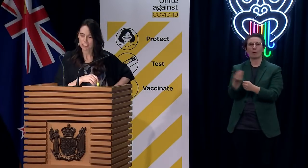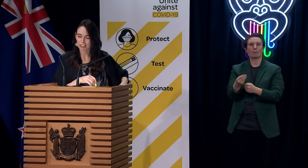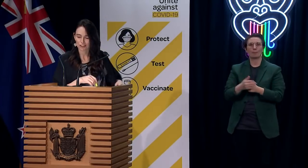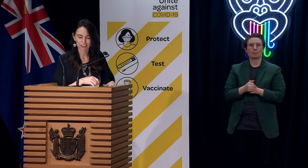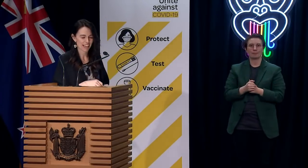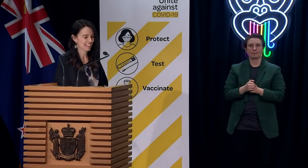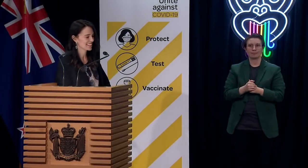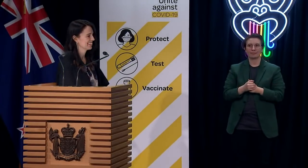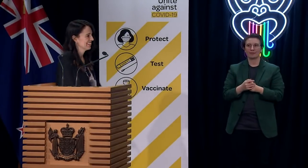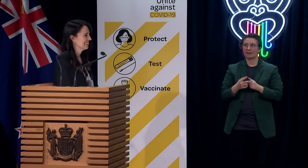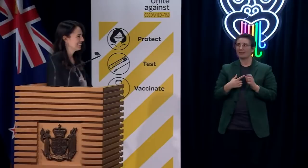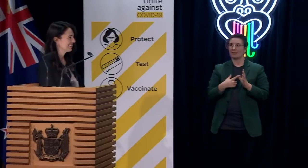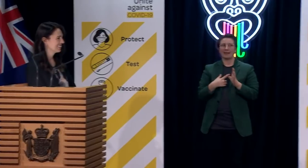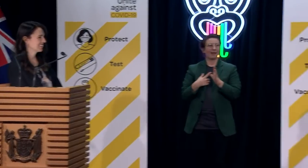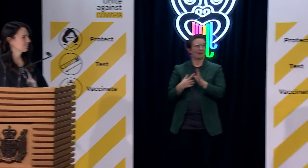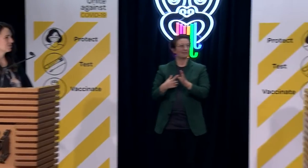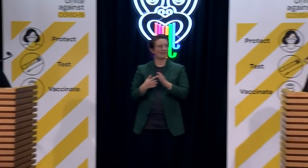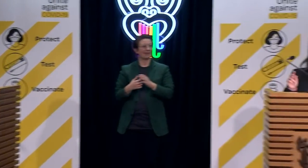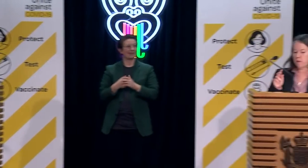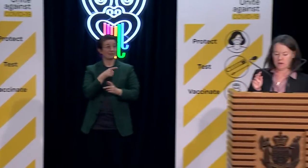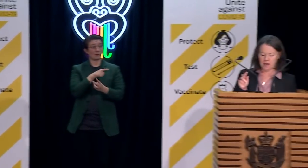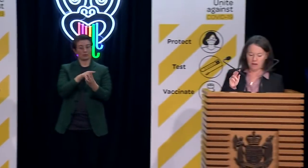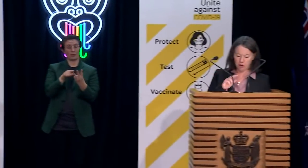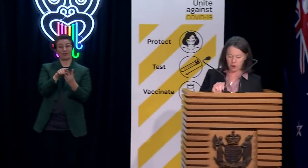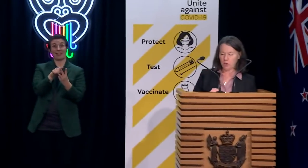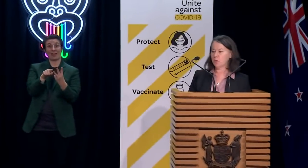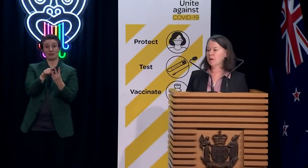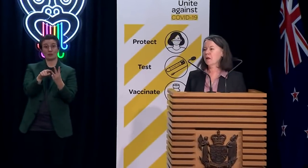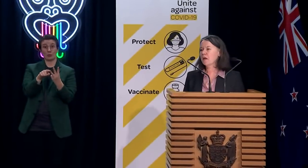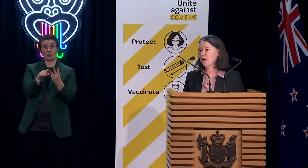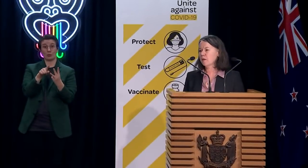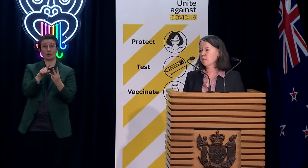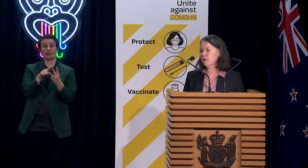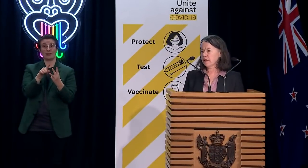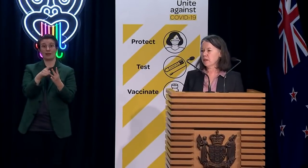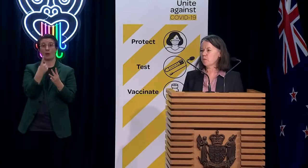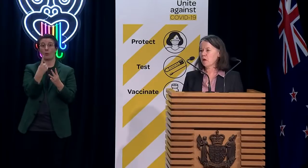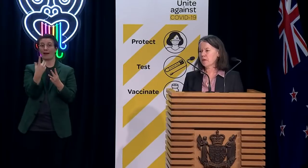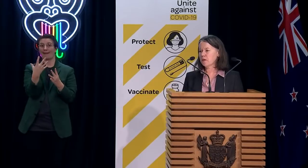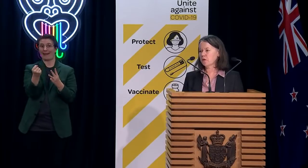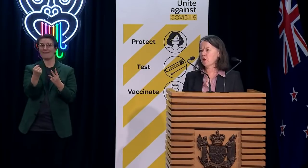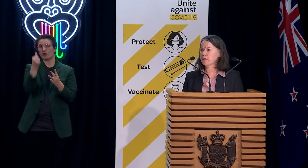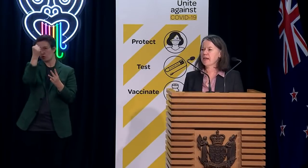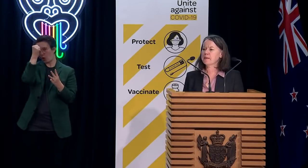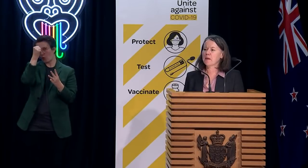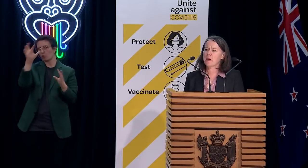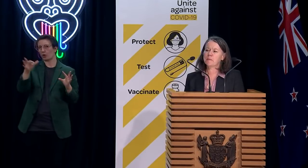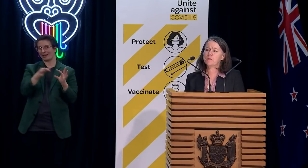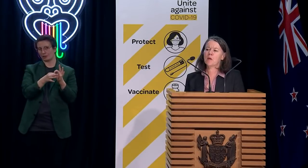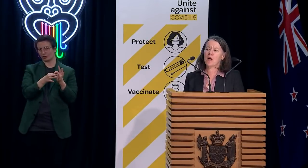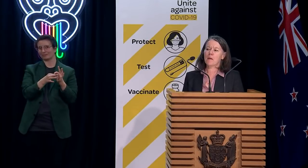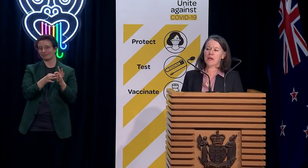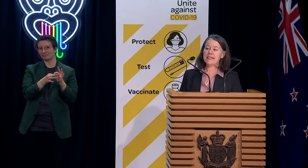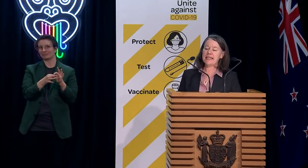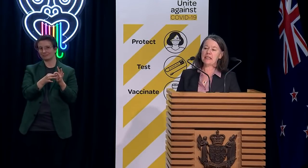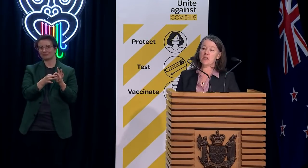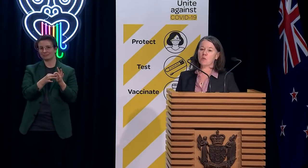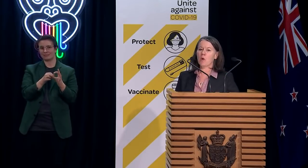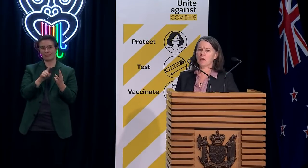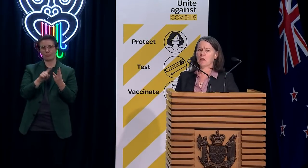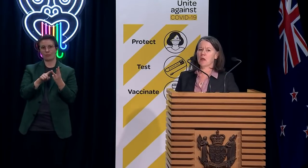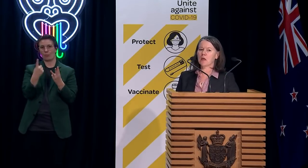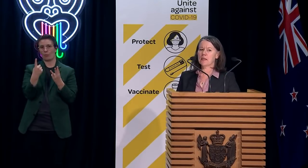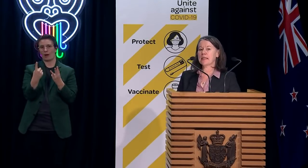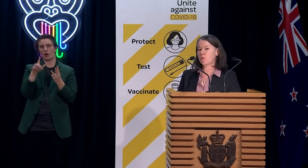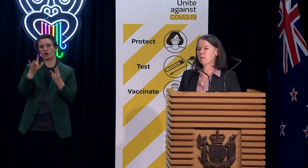was a known disease contacts. That's right. There was a known connection with the other two. 19 were household contacts. My understanding